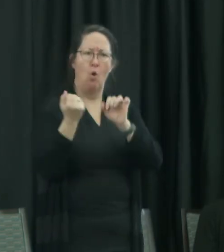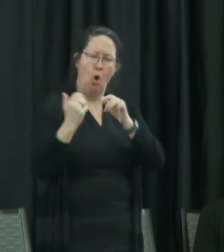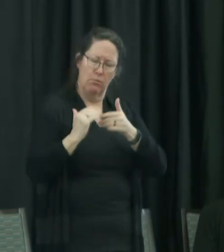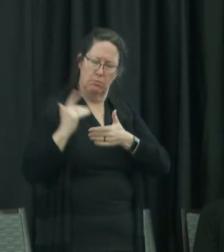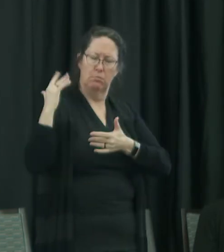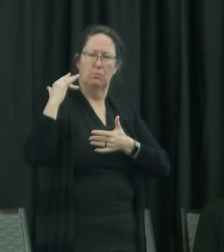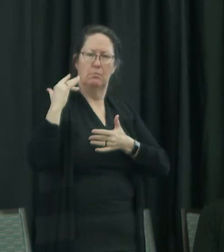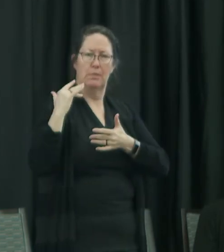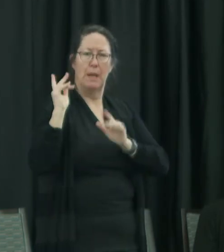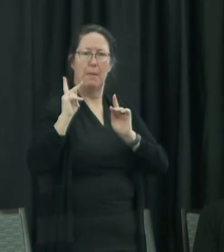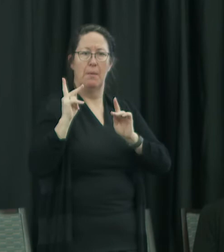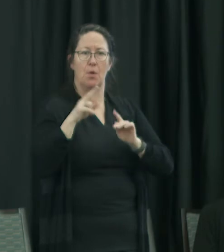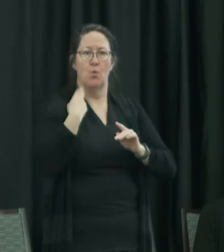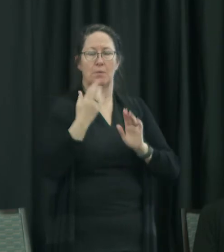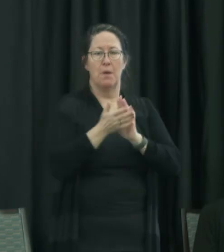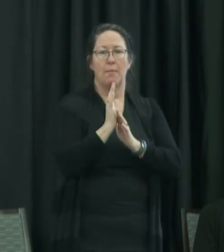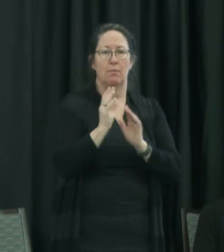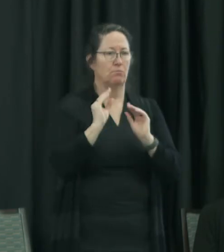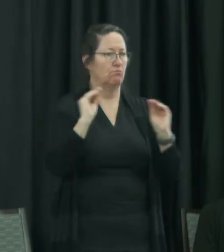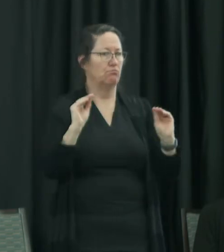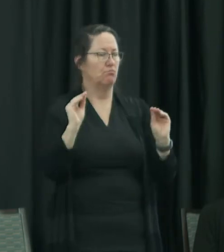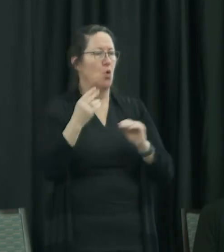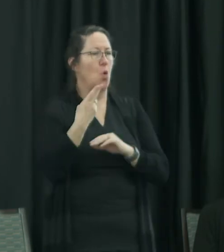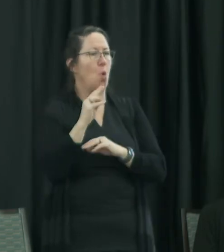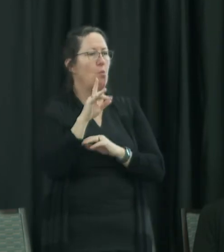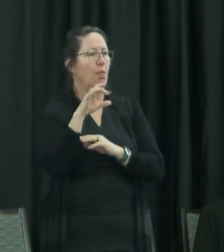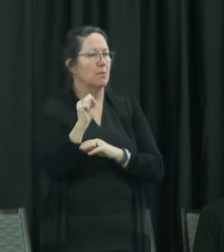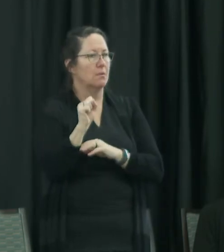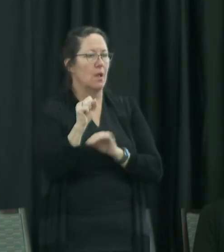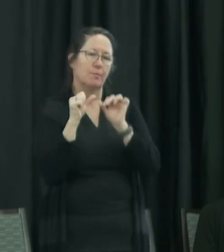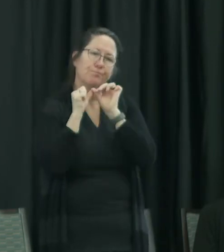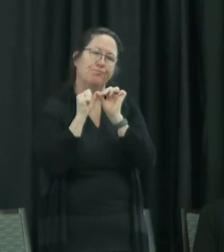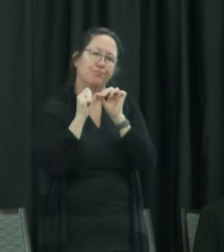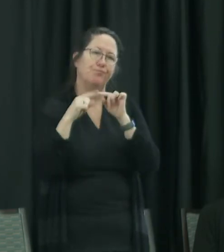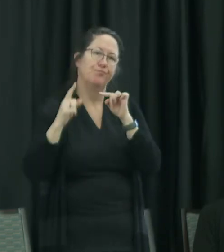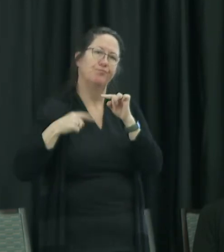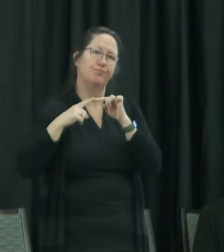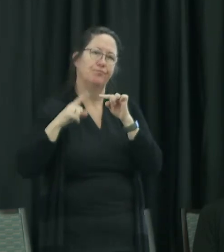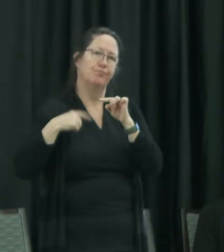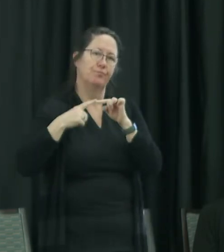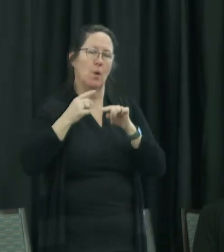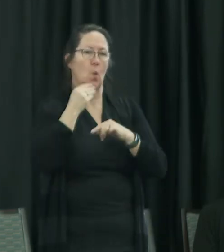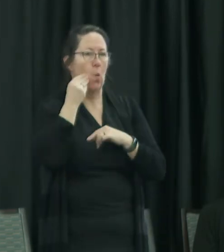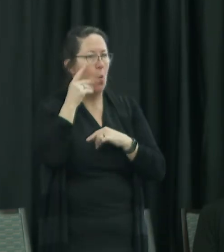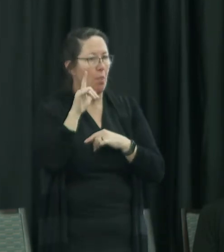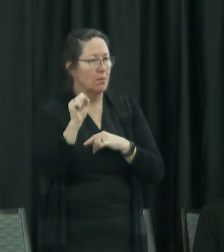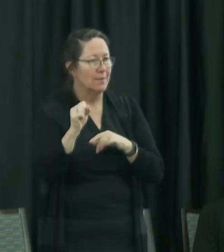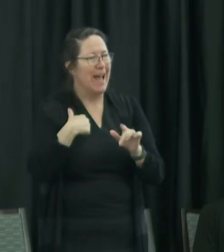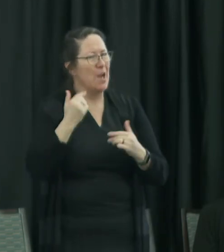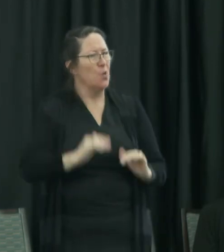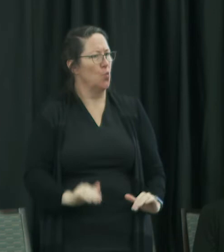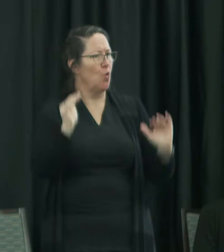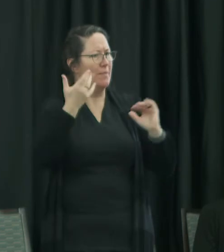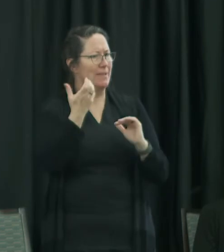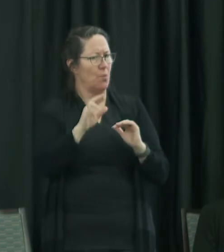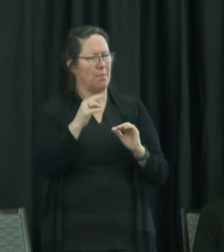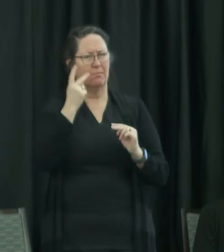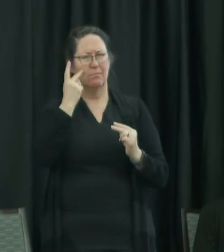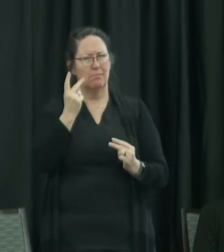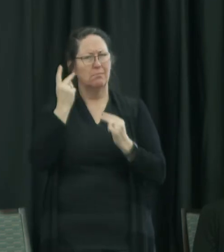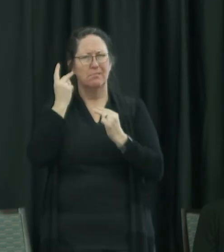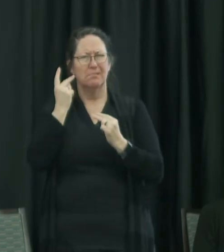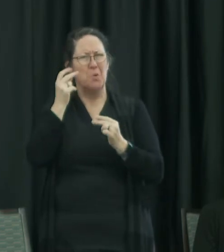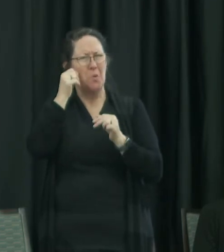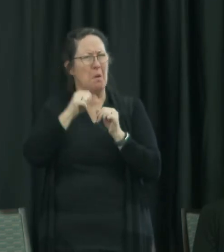above are those at risk of becoming homeless and the chronically homeless. When I was growing up in Cedar Rapids, I don't recall